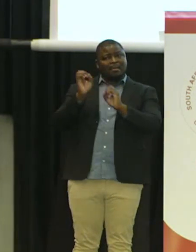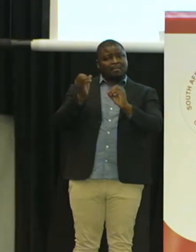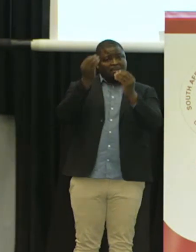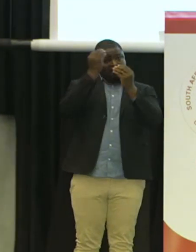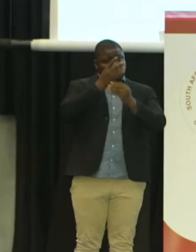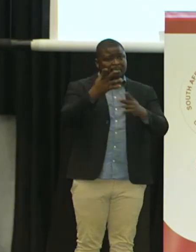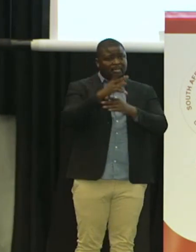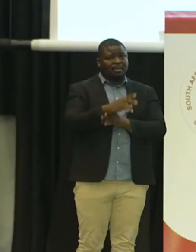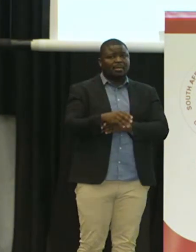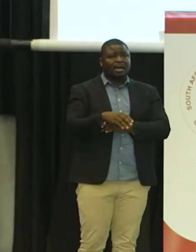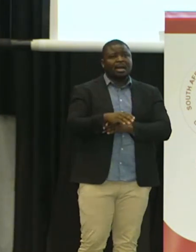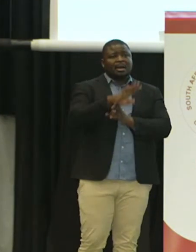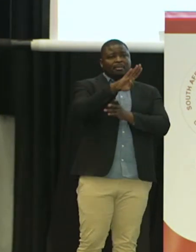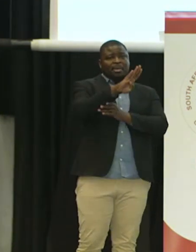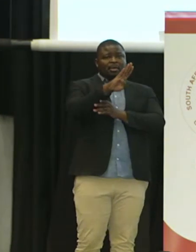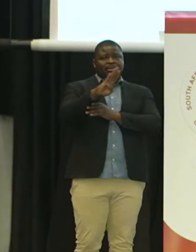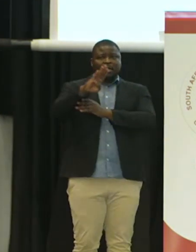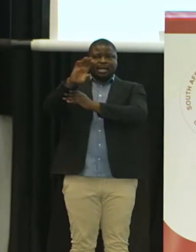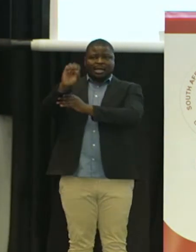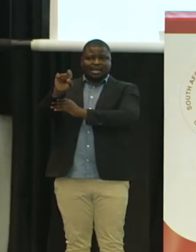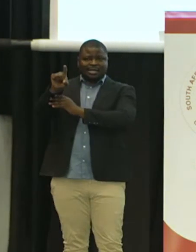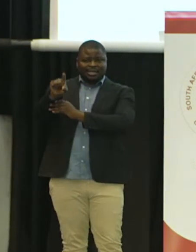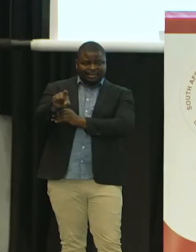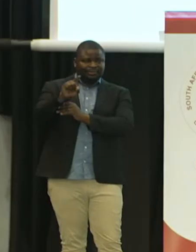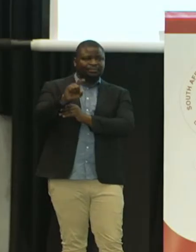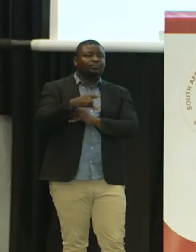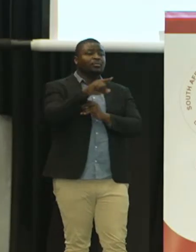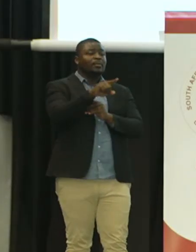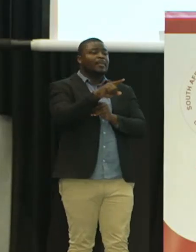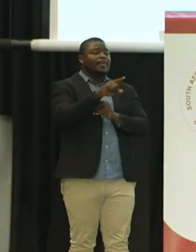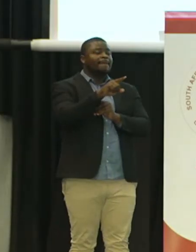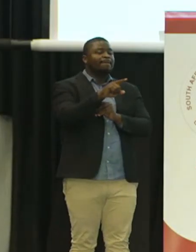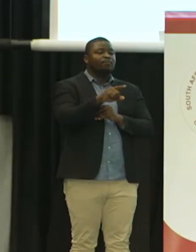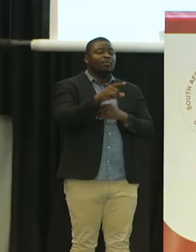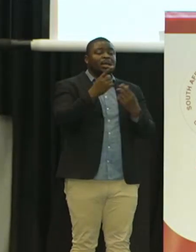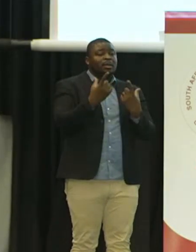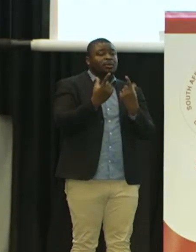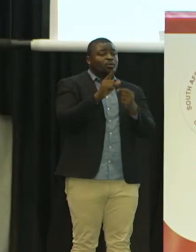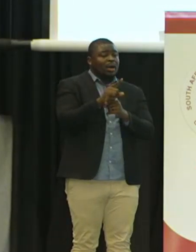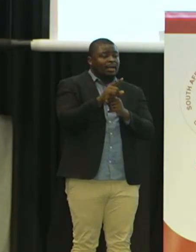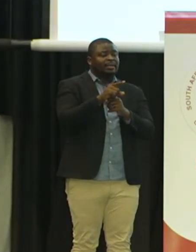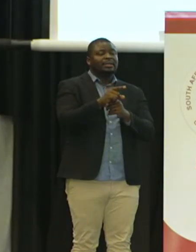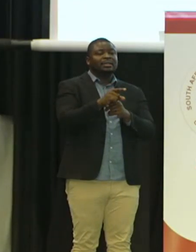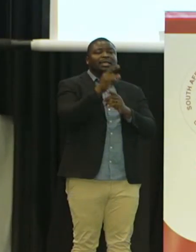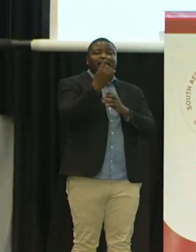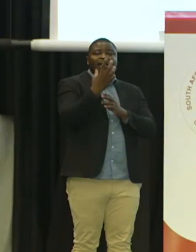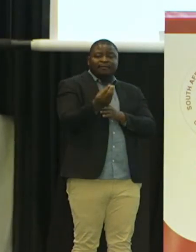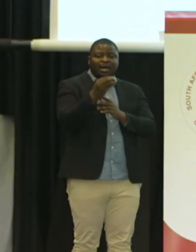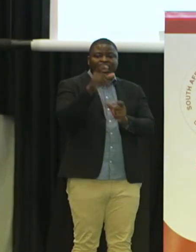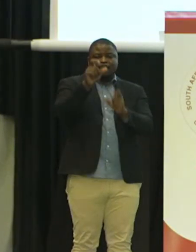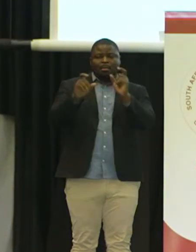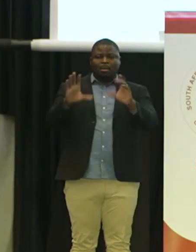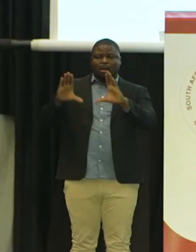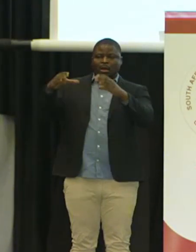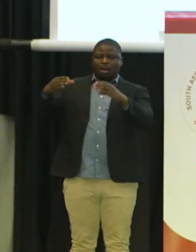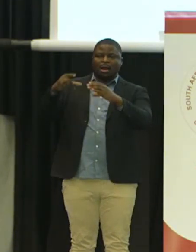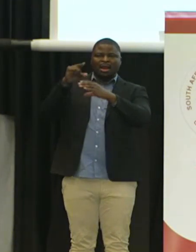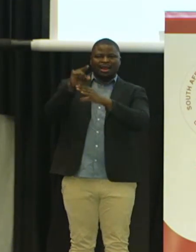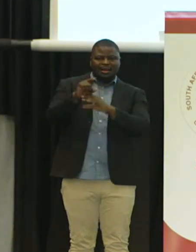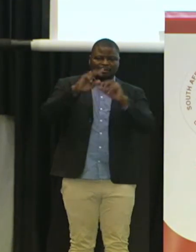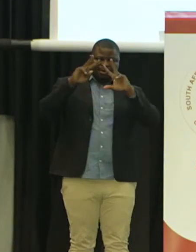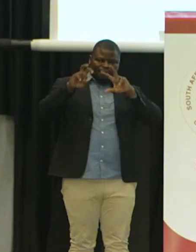what we call BBS, or biobehavioral surveys, they provide a specific population level data in terms of